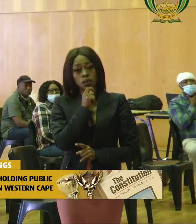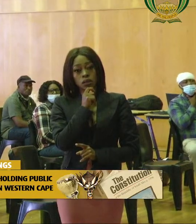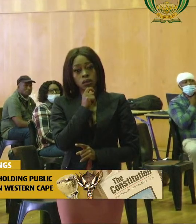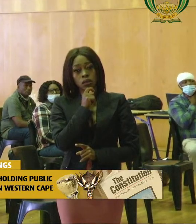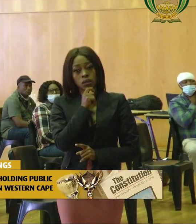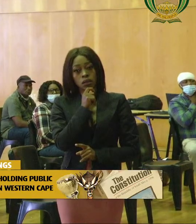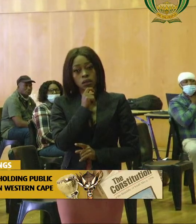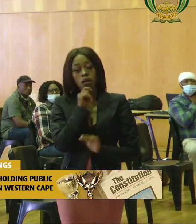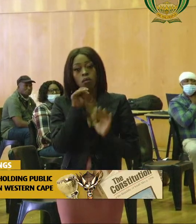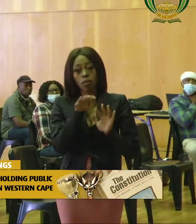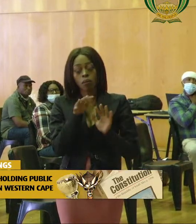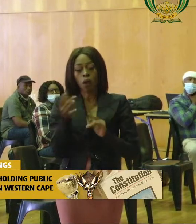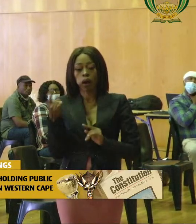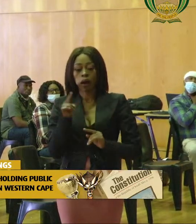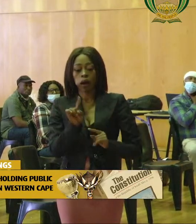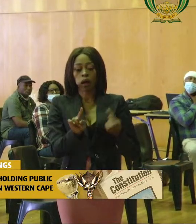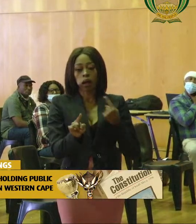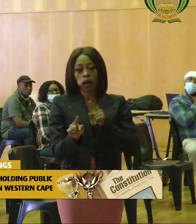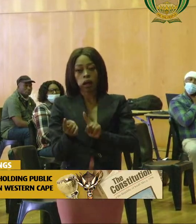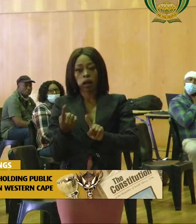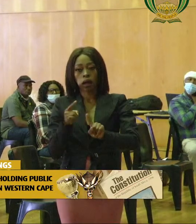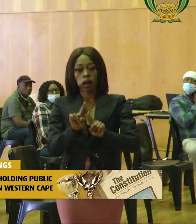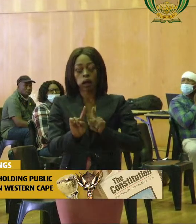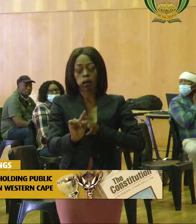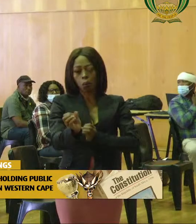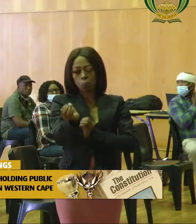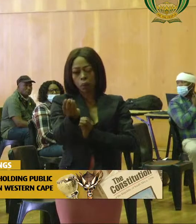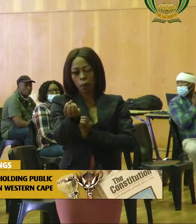the people who raise the issues here,